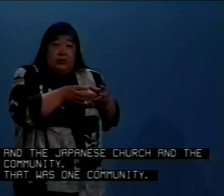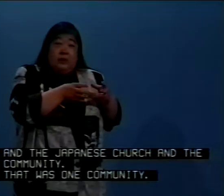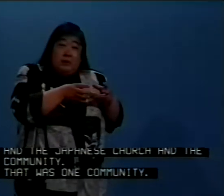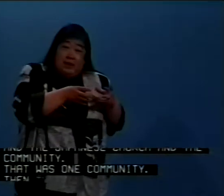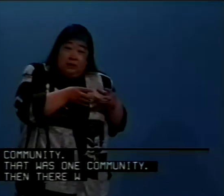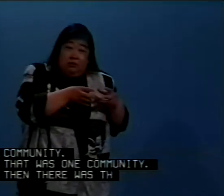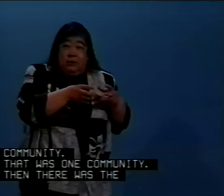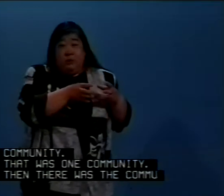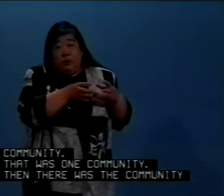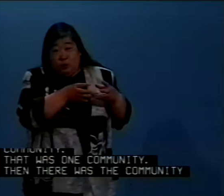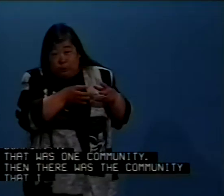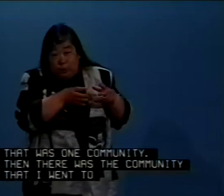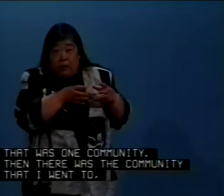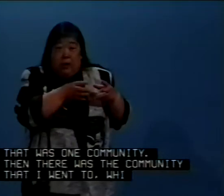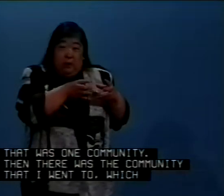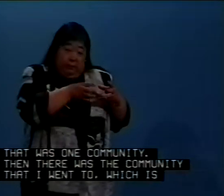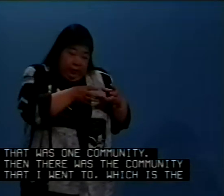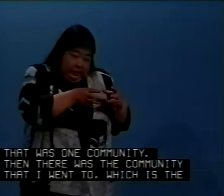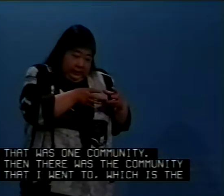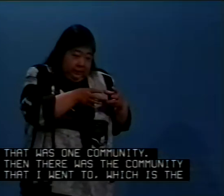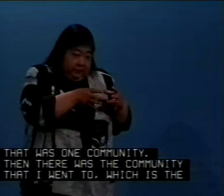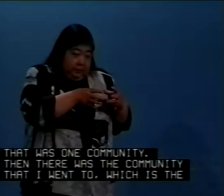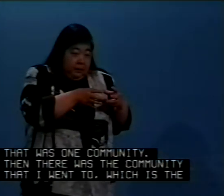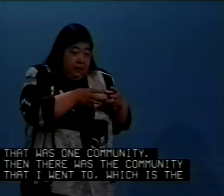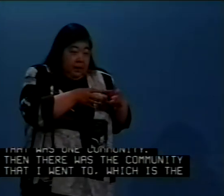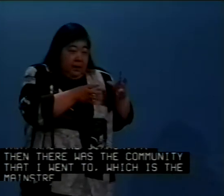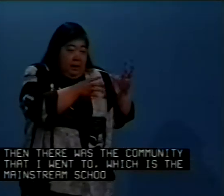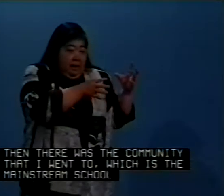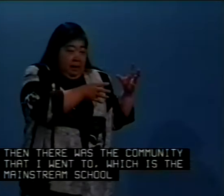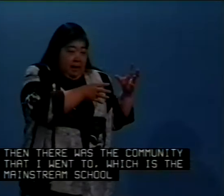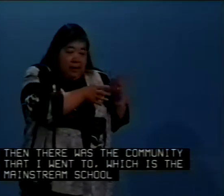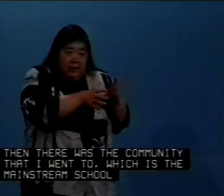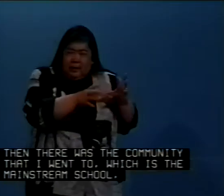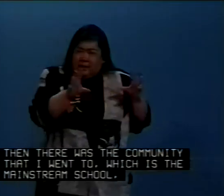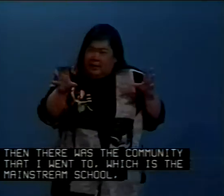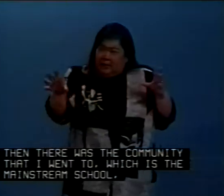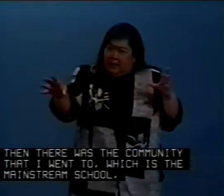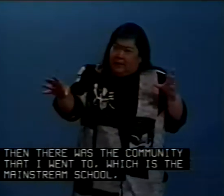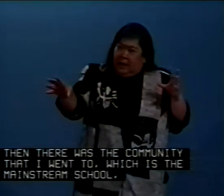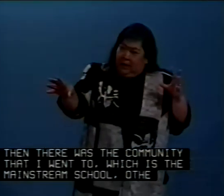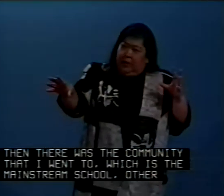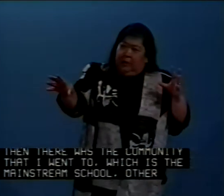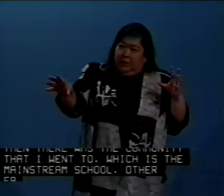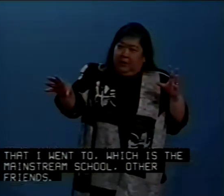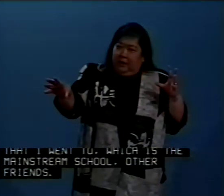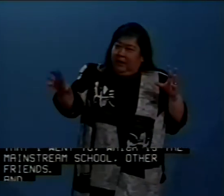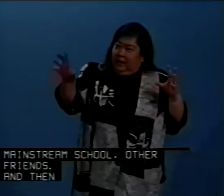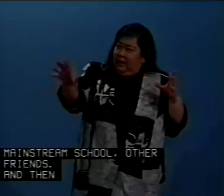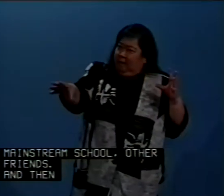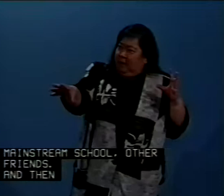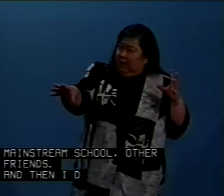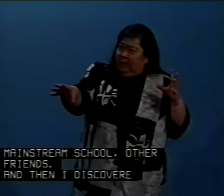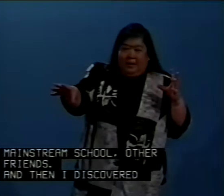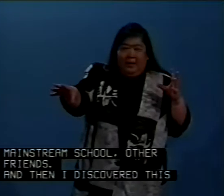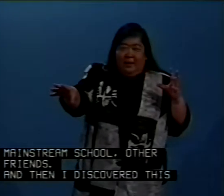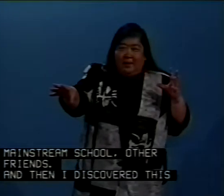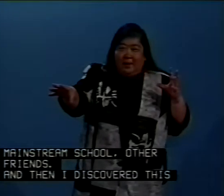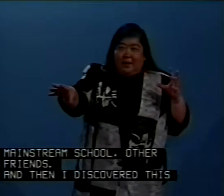the mainstream school, other friends. And then I discovered this other community, deaf people and American